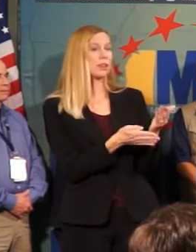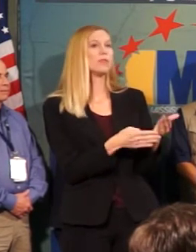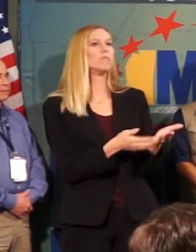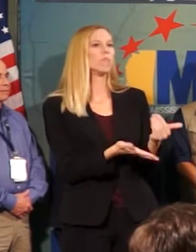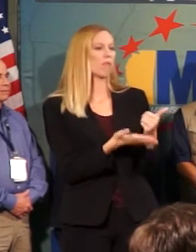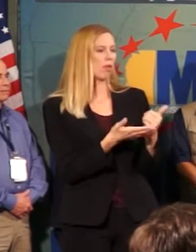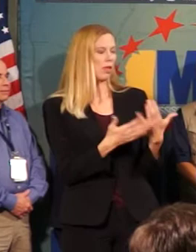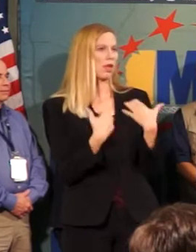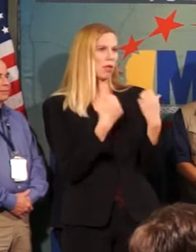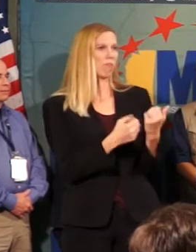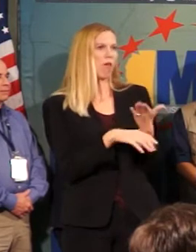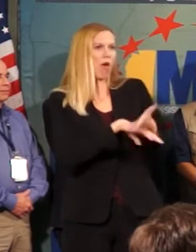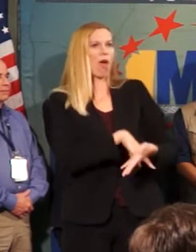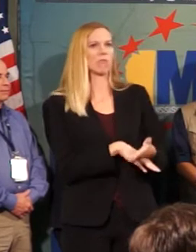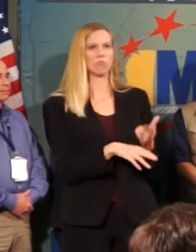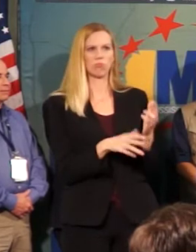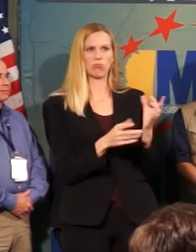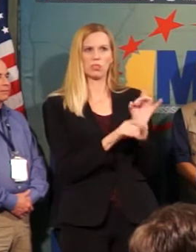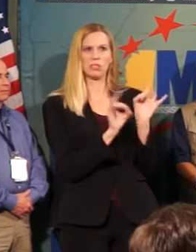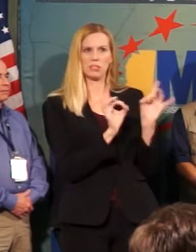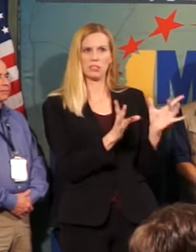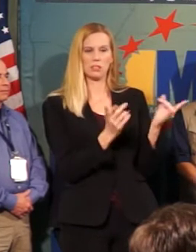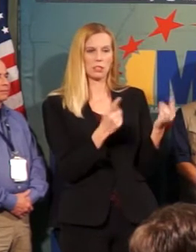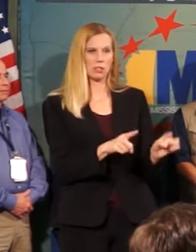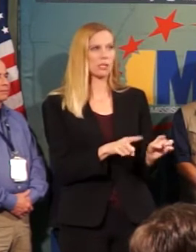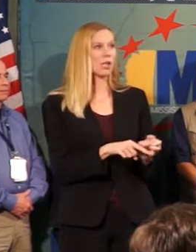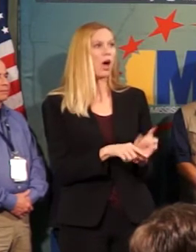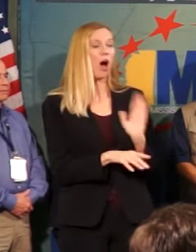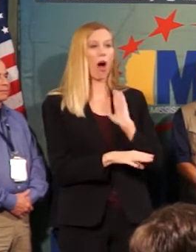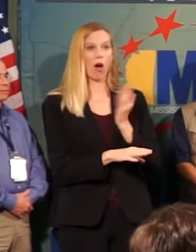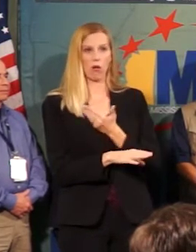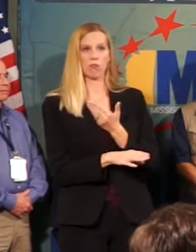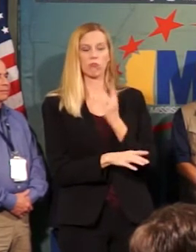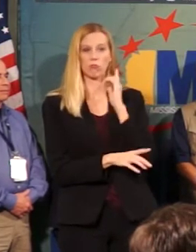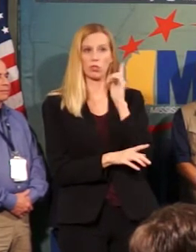and all of the state agencies under the governor's leadership are